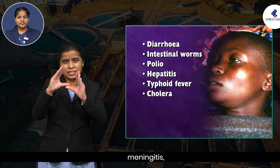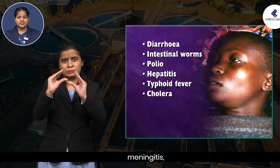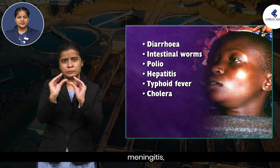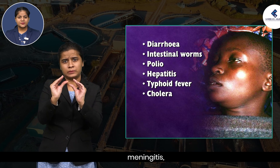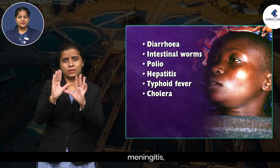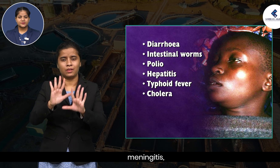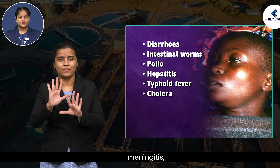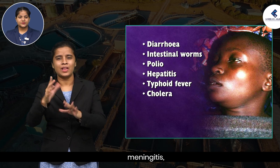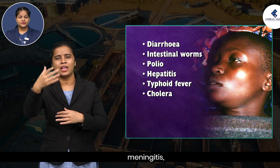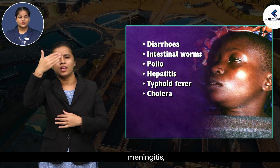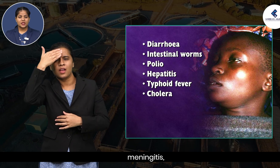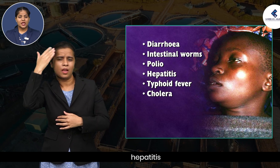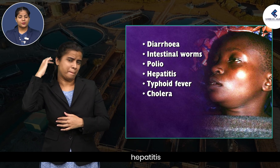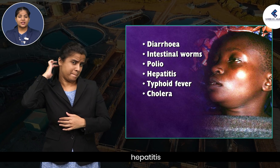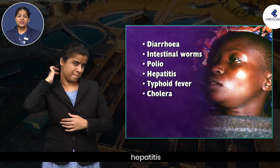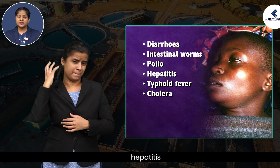meningitis,